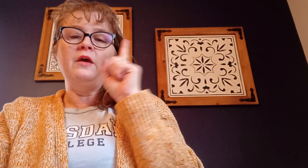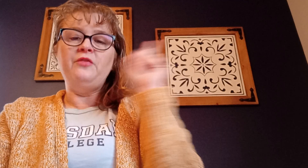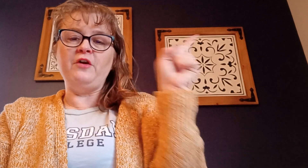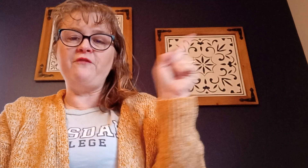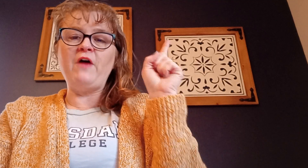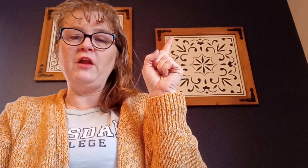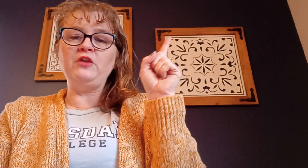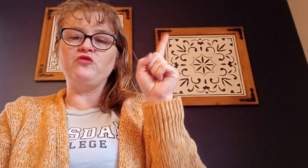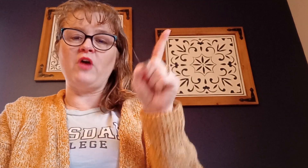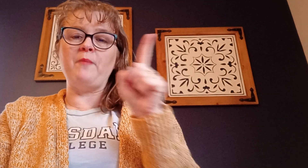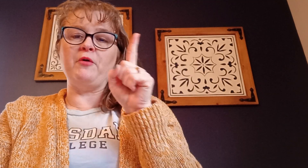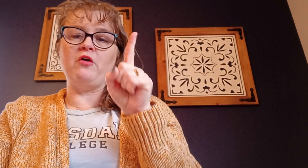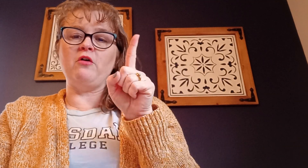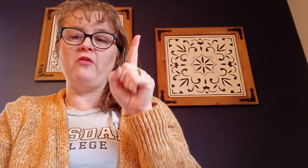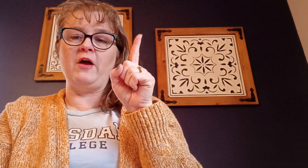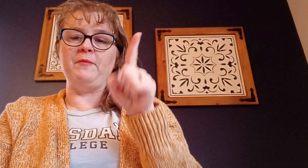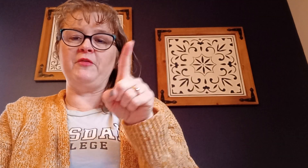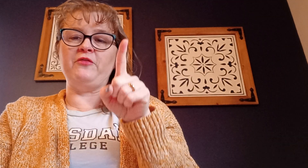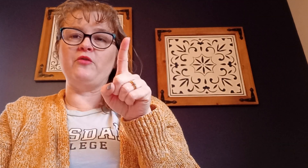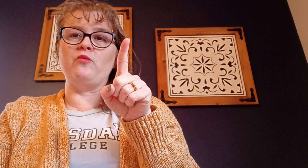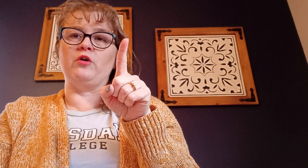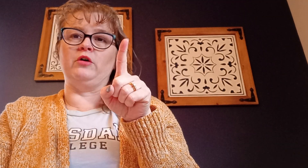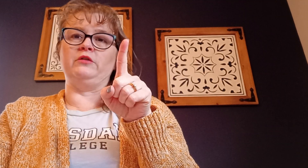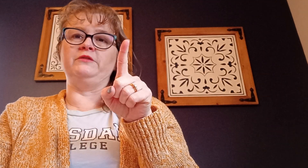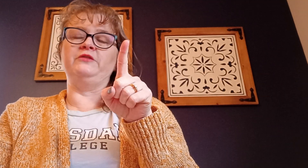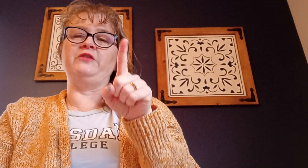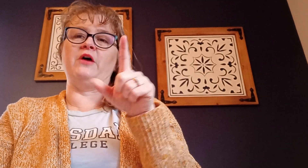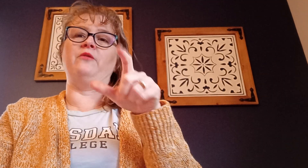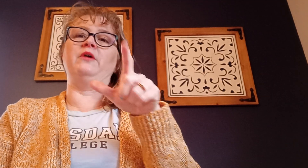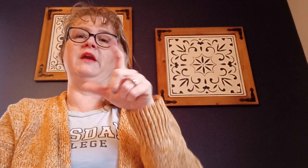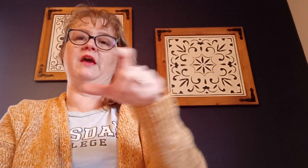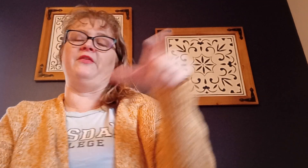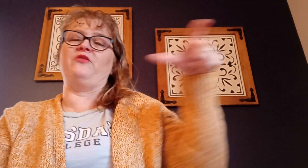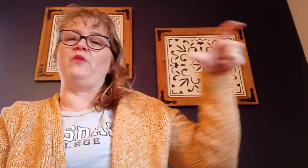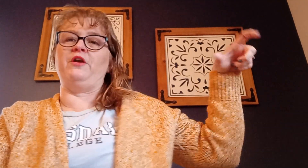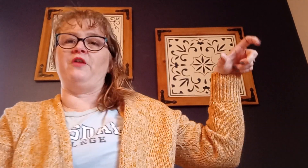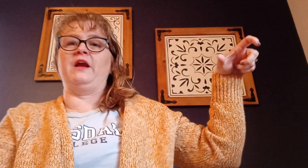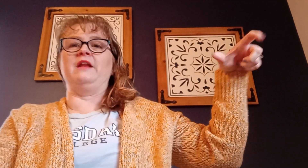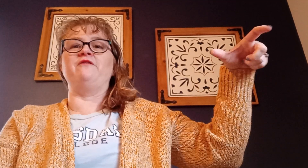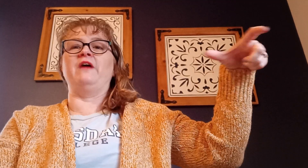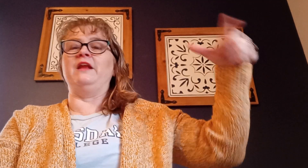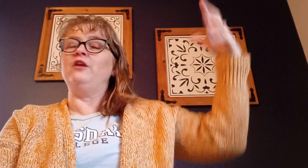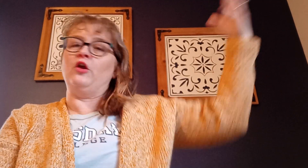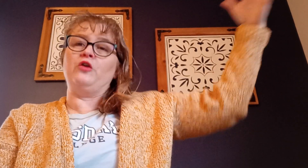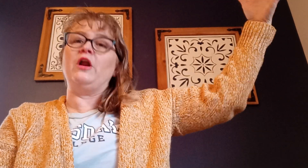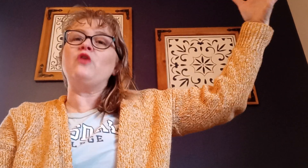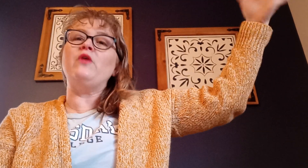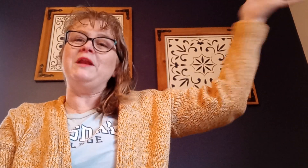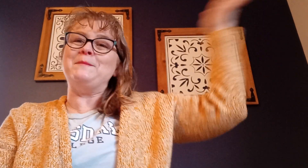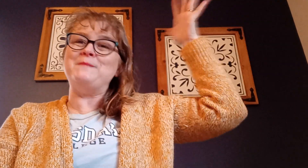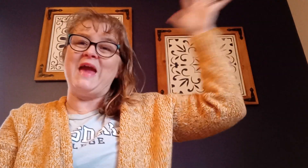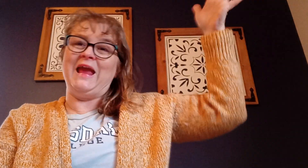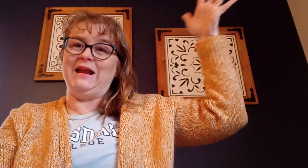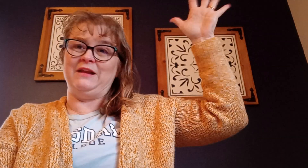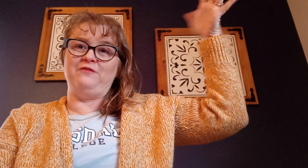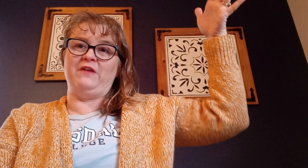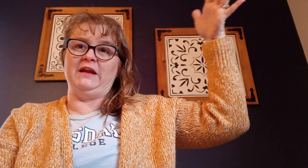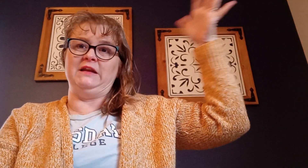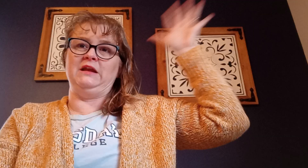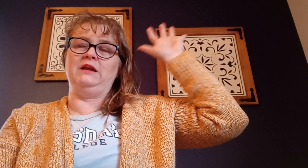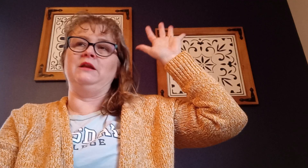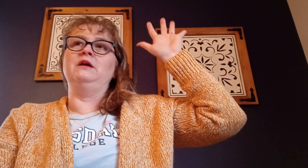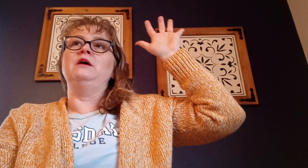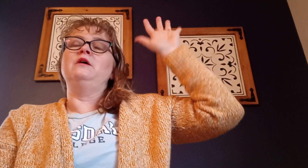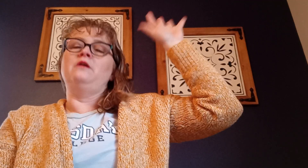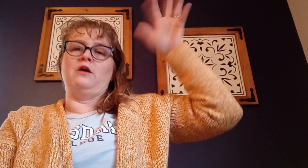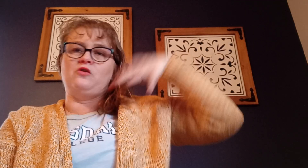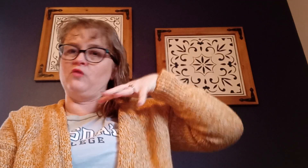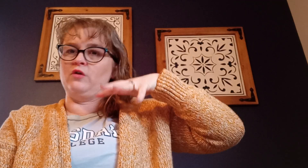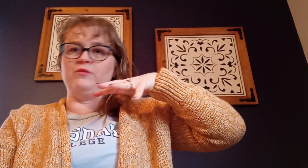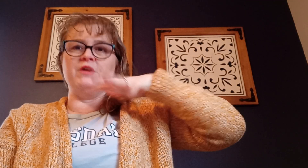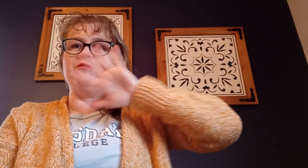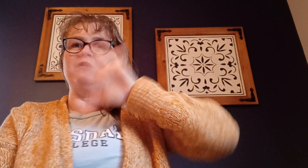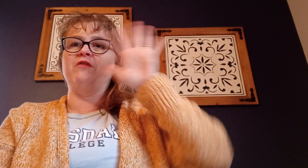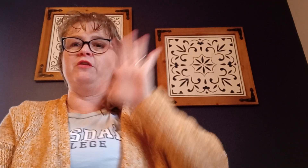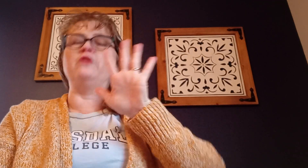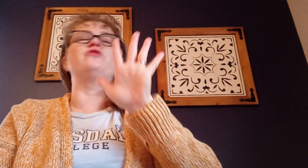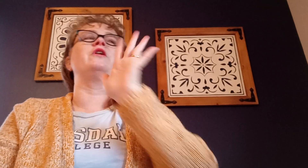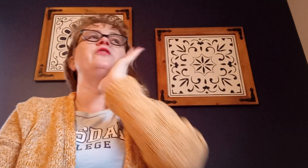They're found in tropical climates of the world. So again, that's why you're not going to find, you're not going to Maine and finding a coral reef, even though it's right there